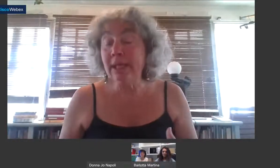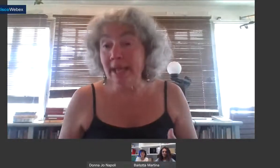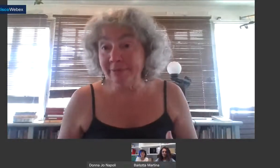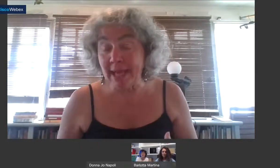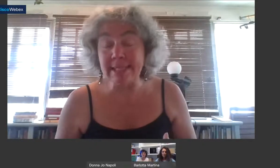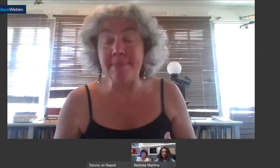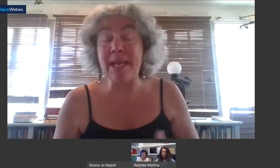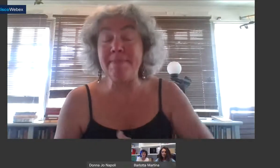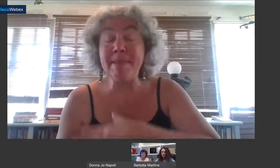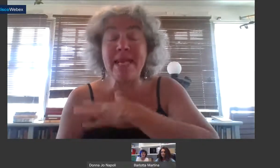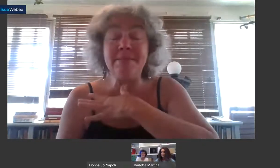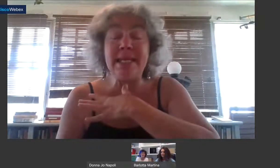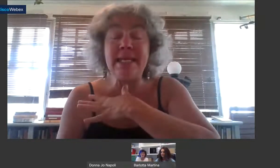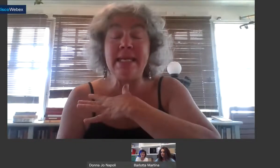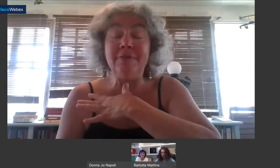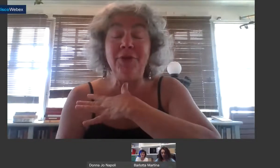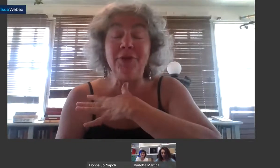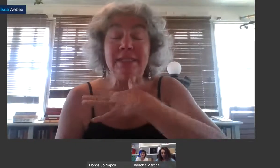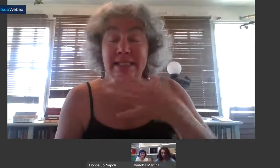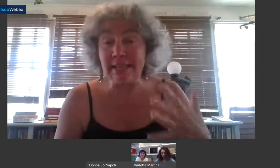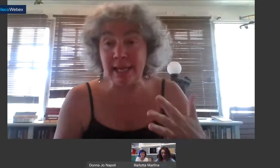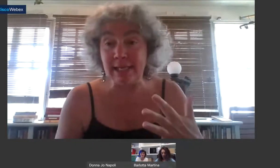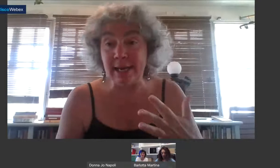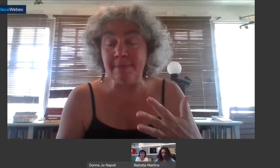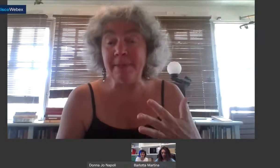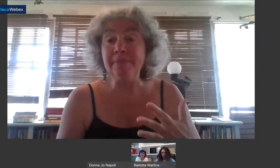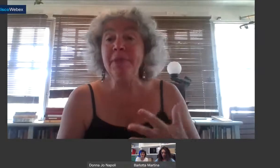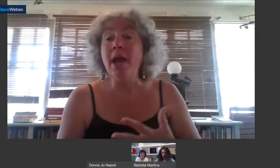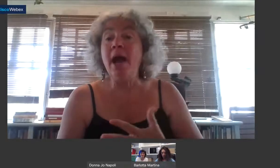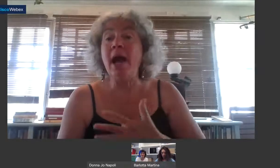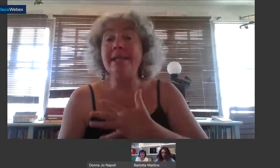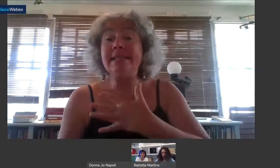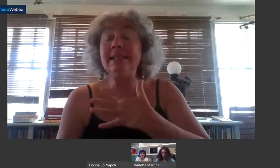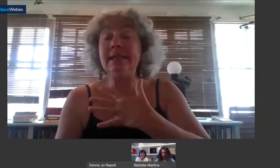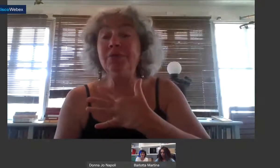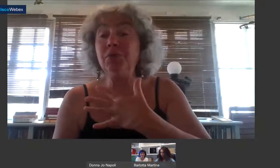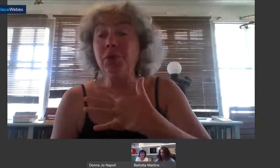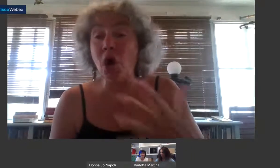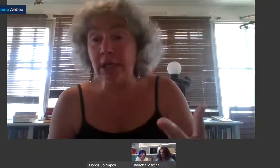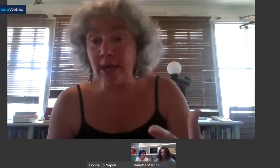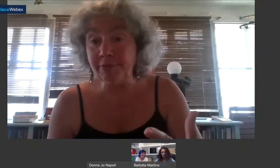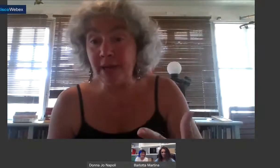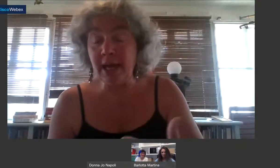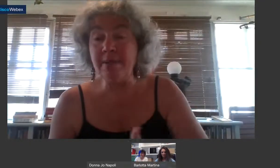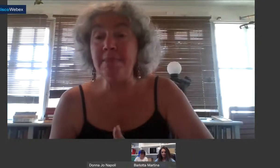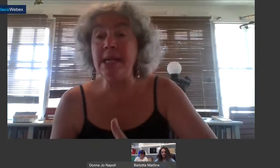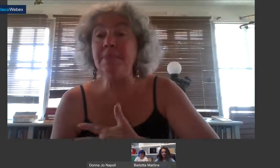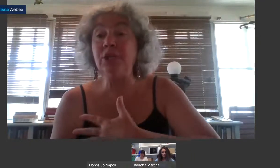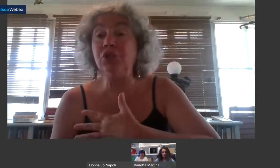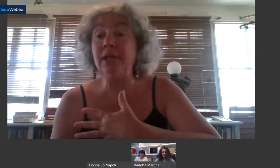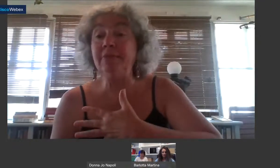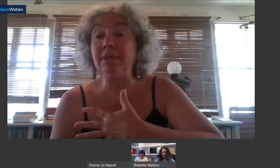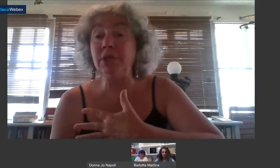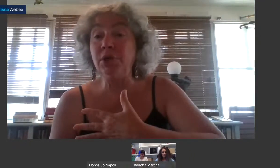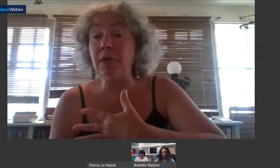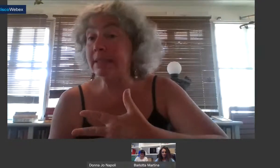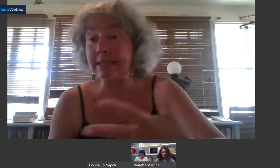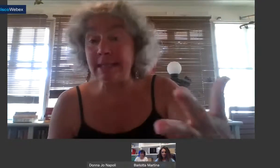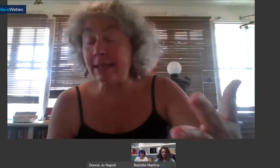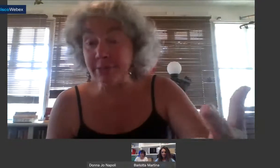have lined up. And maybe if you didn't line up, I didn't give you long enough. I maybe should have given you another